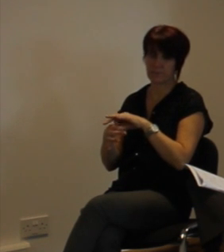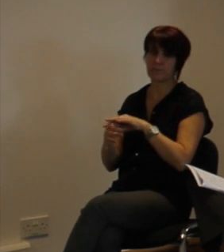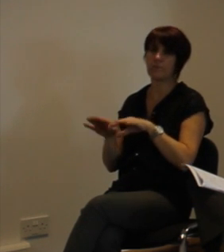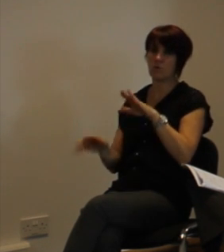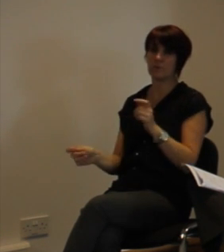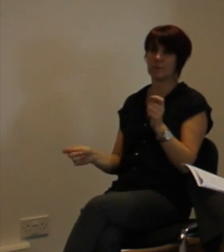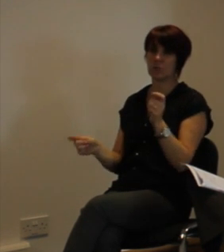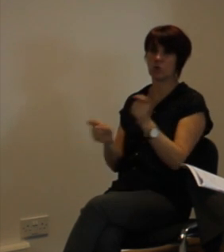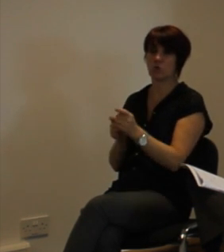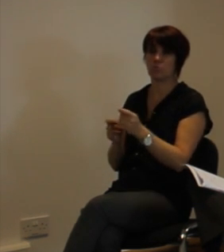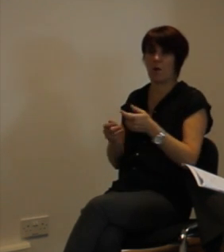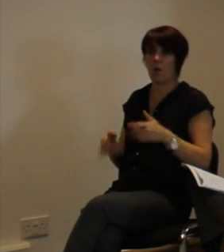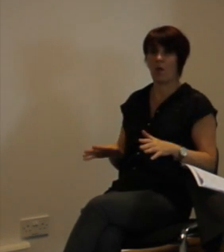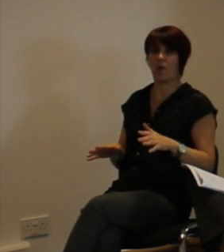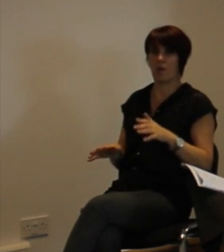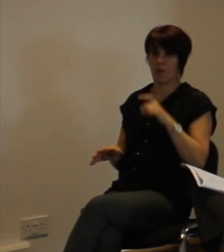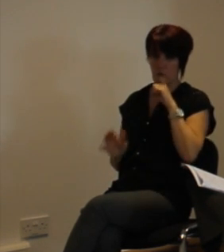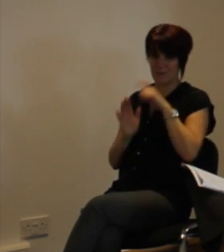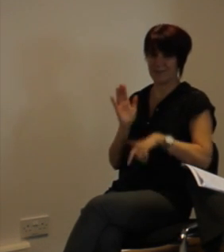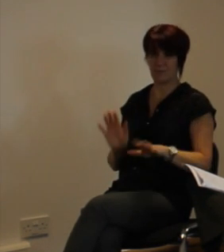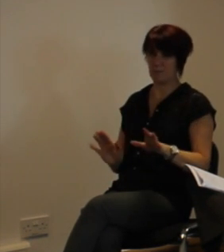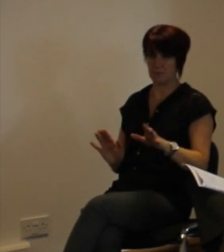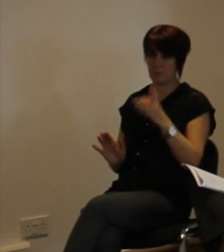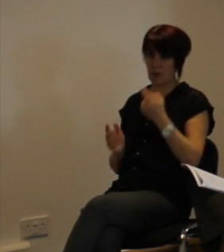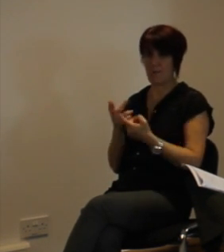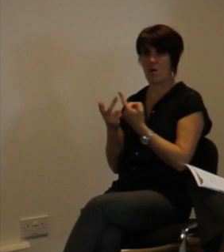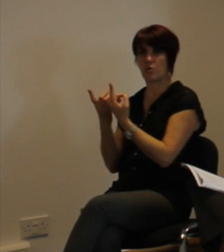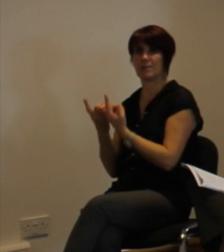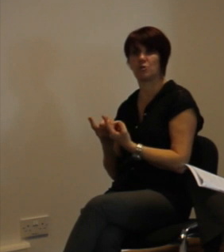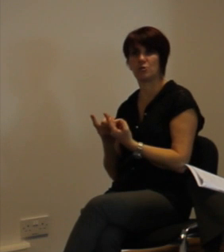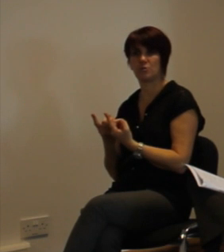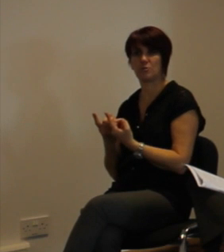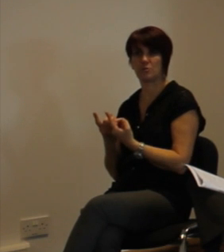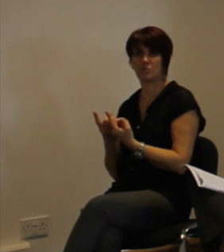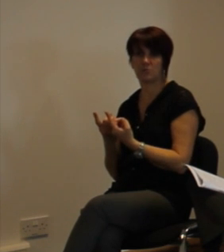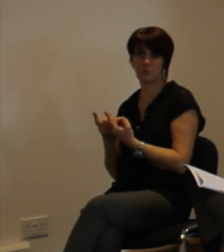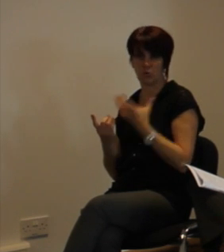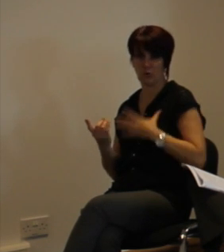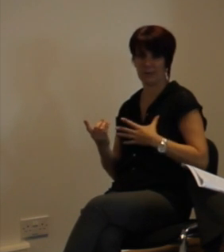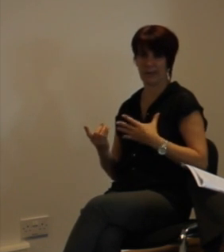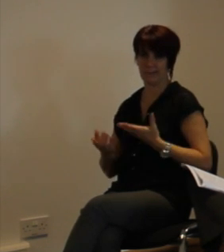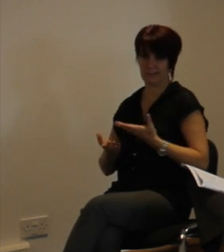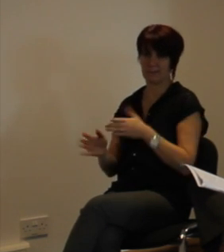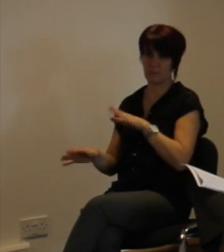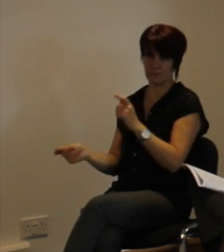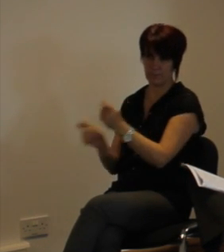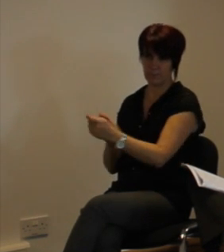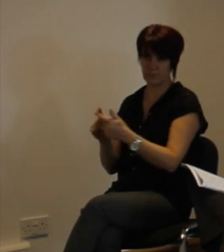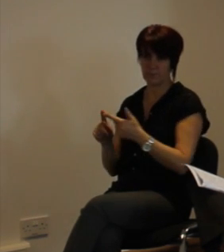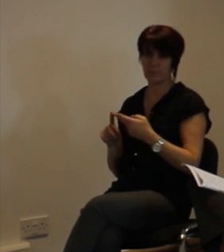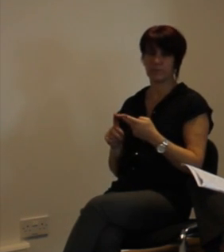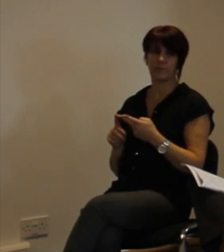Reasonable adjustments aren't just for people with disability. There can be other issues as well which we may want to accommodate. But you will